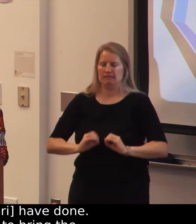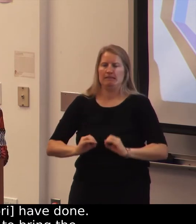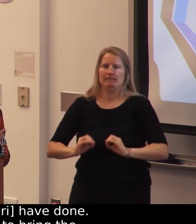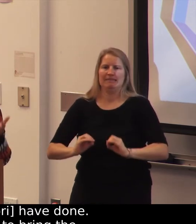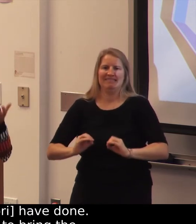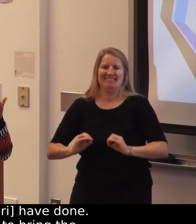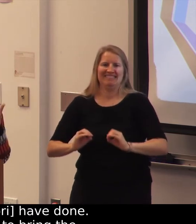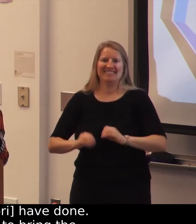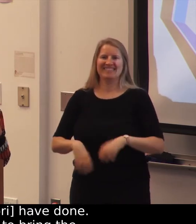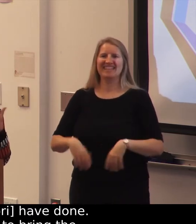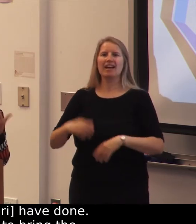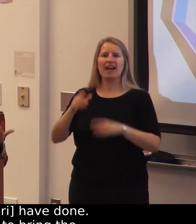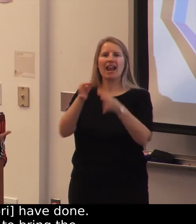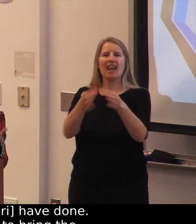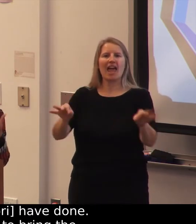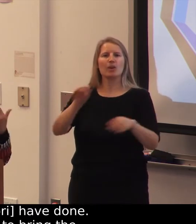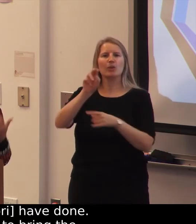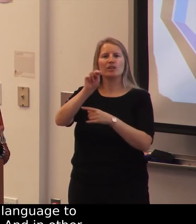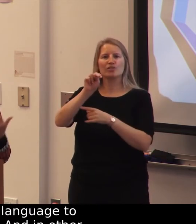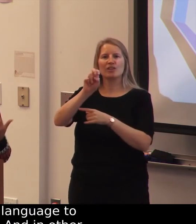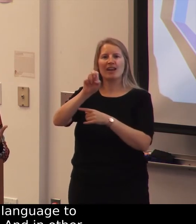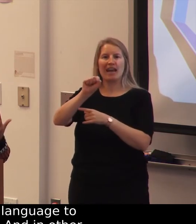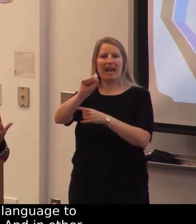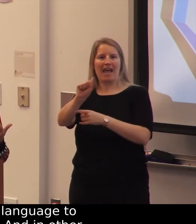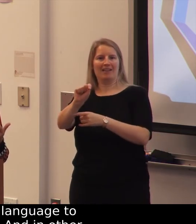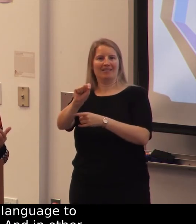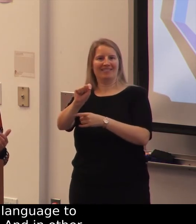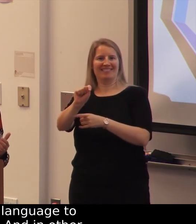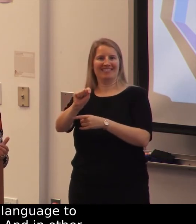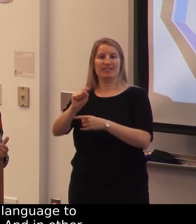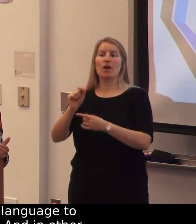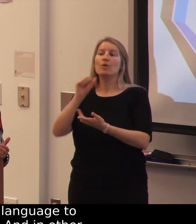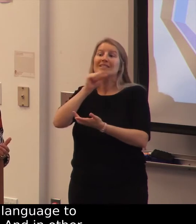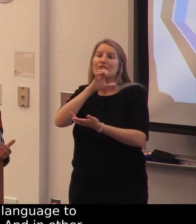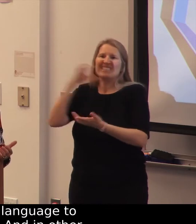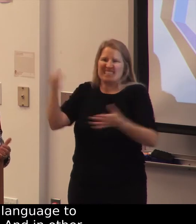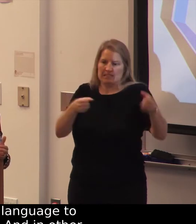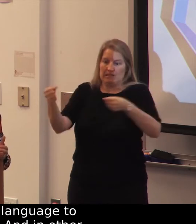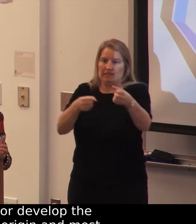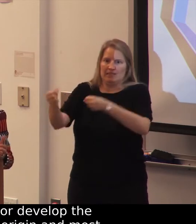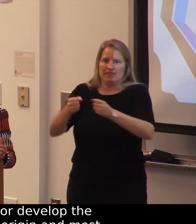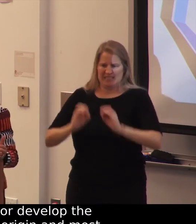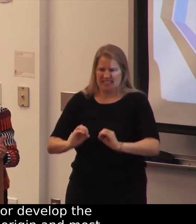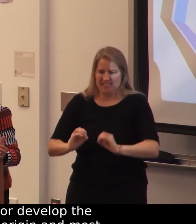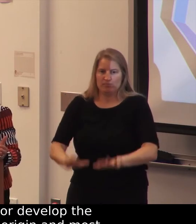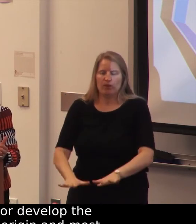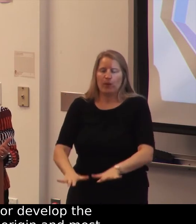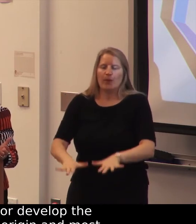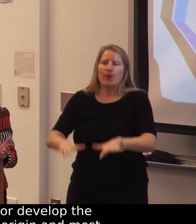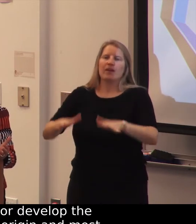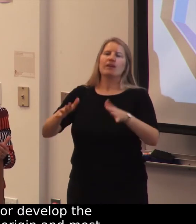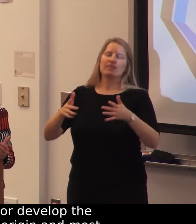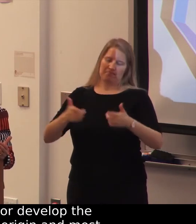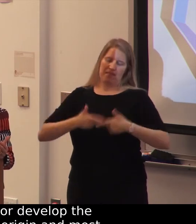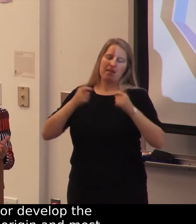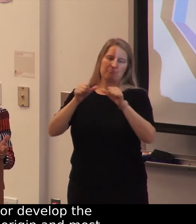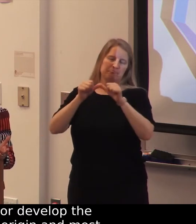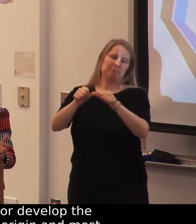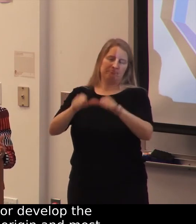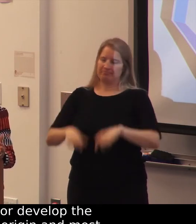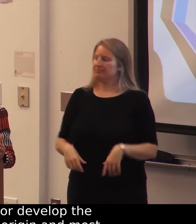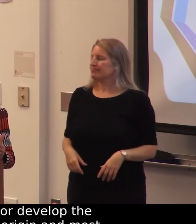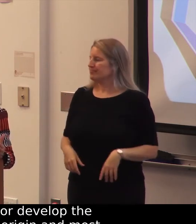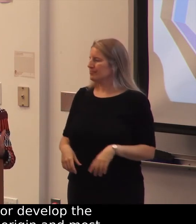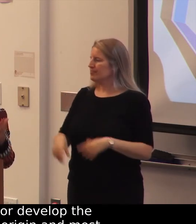Maori have done. I'm going to bring the elders because I don't want this language to disappear. And in other cases, there are attempts to maintain or develop